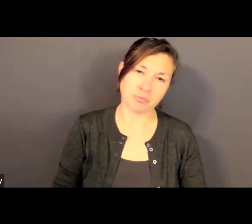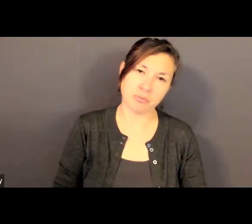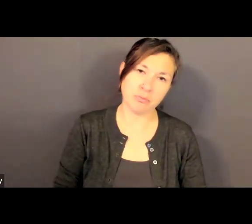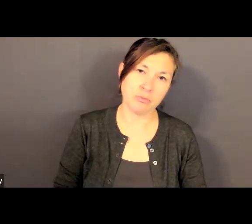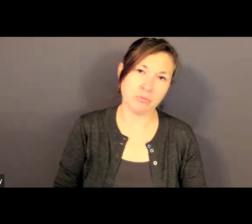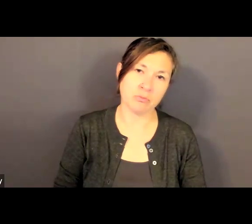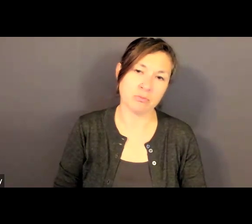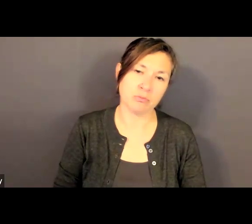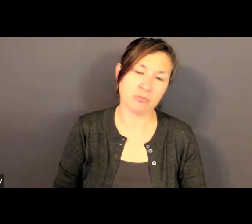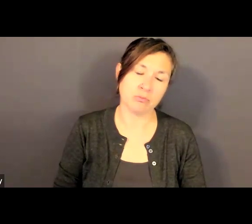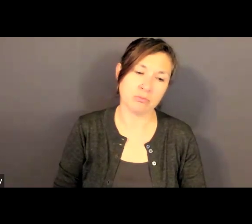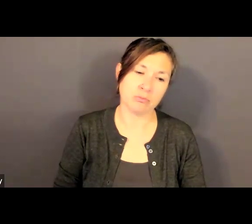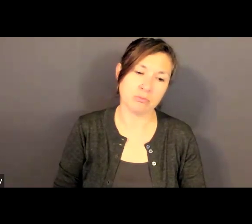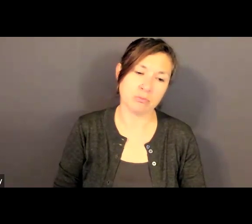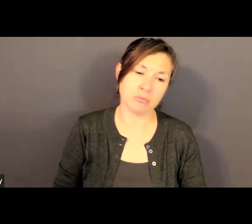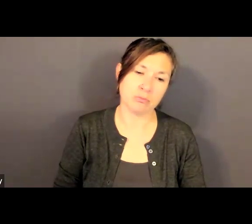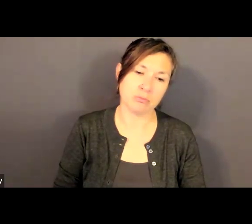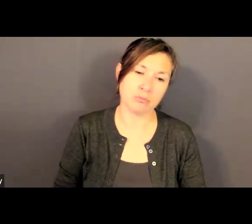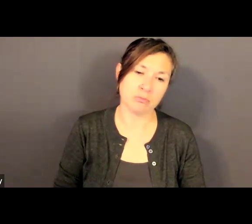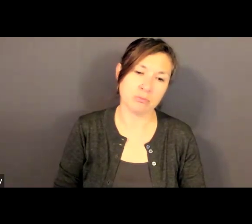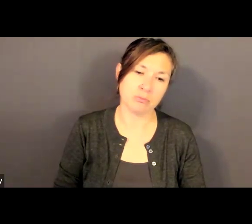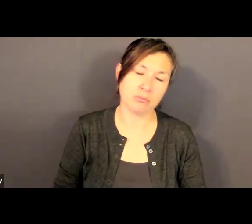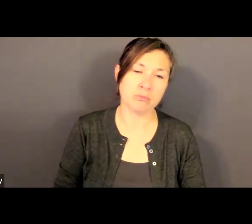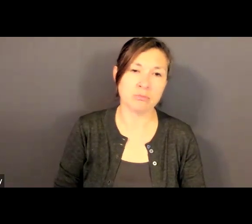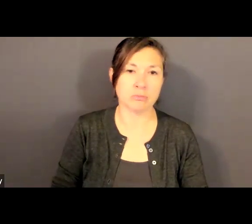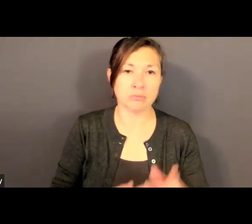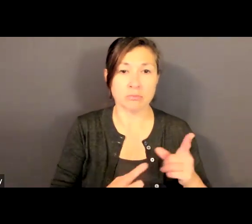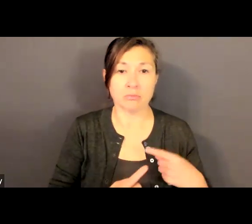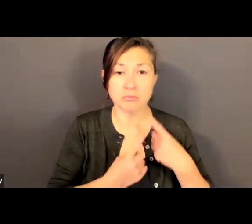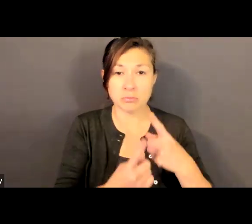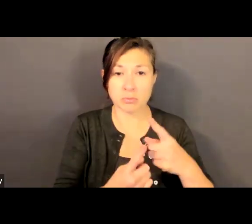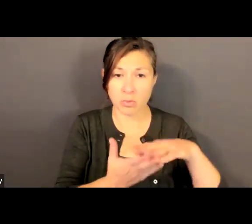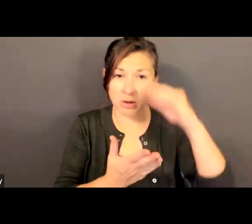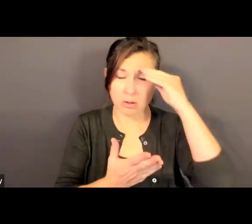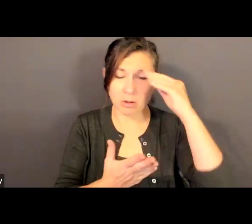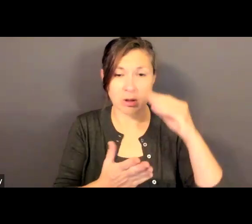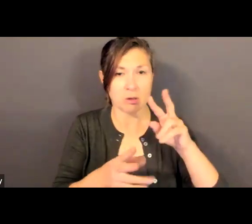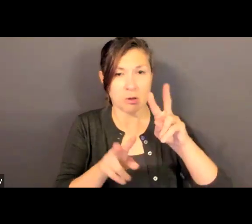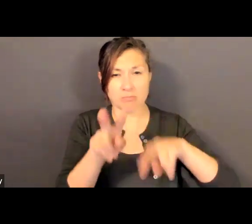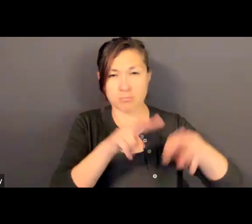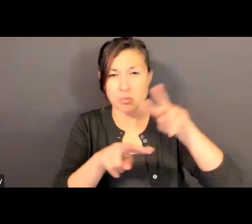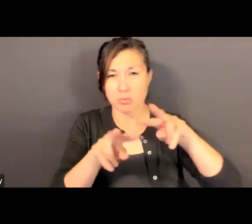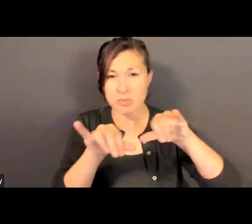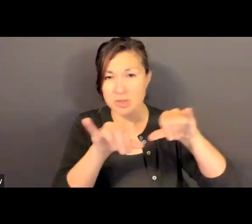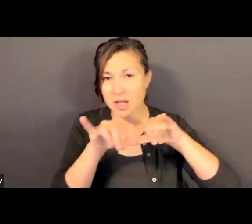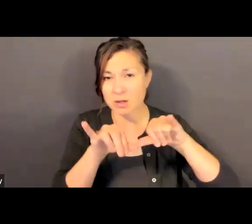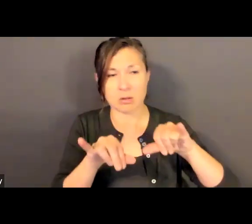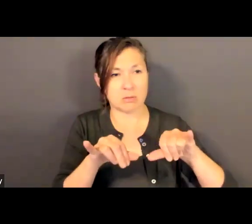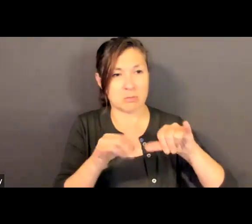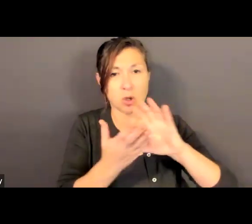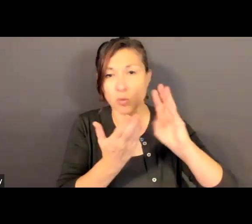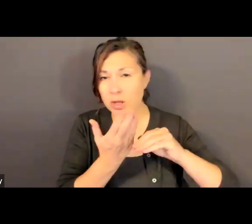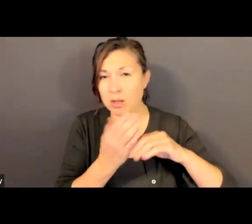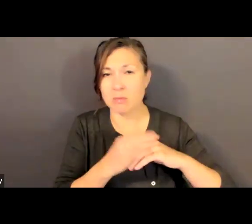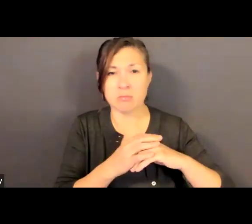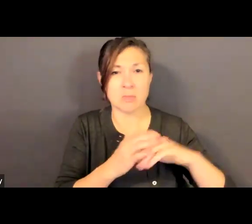that when we actually look at the standards and we look at the curriculum and we code it, a lot of what our schools